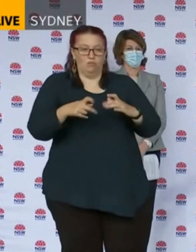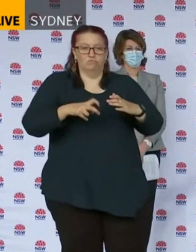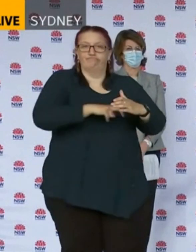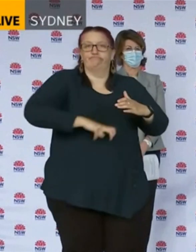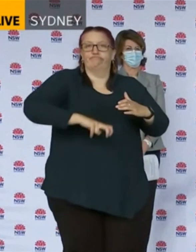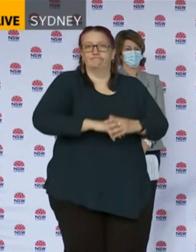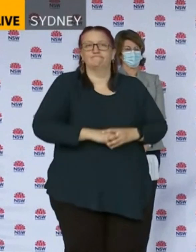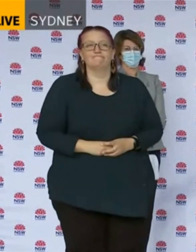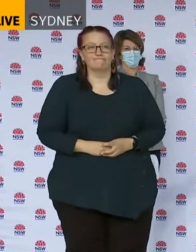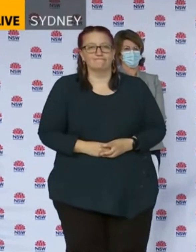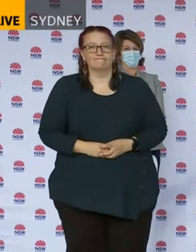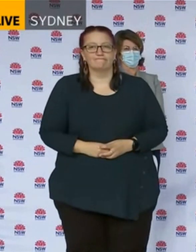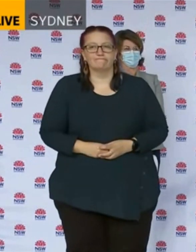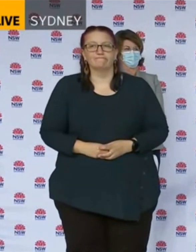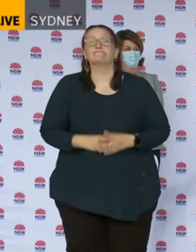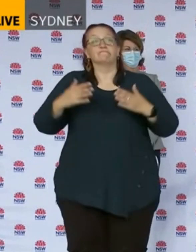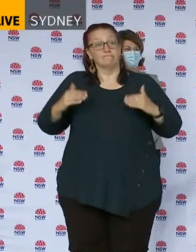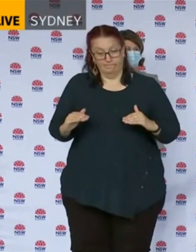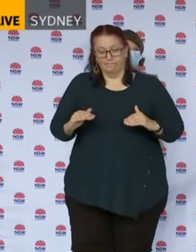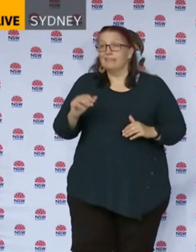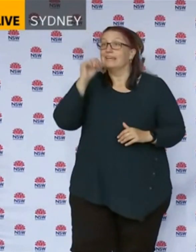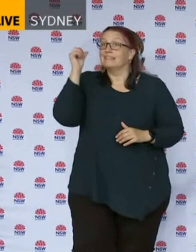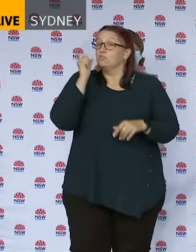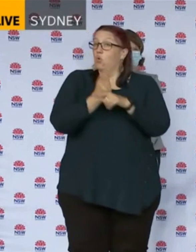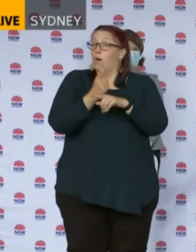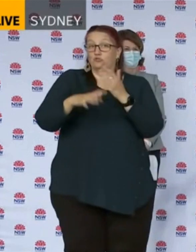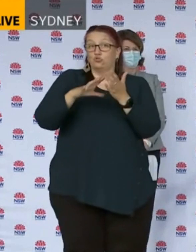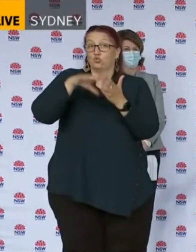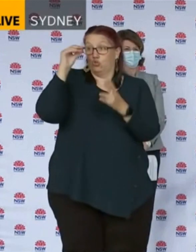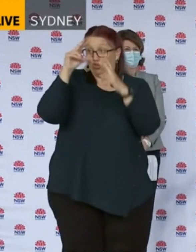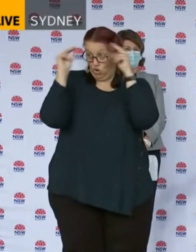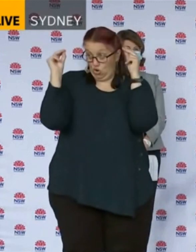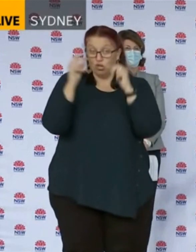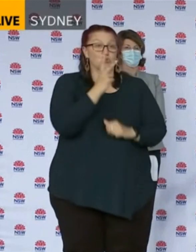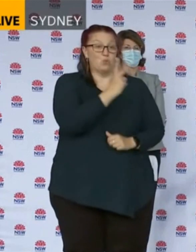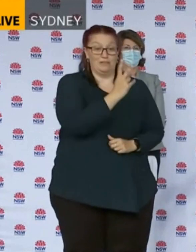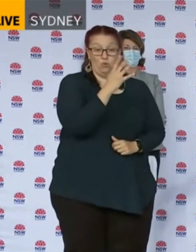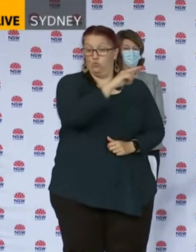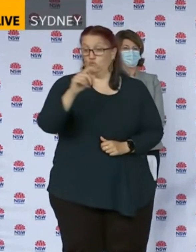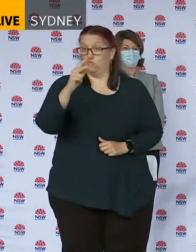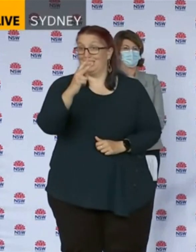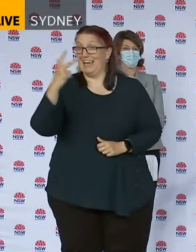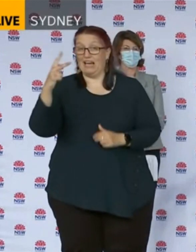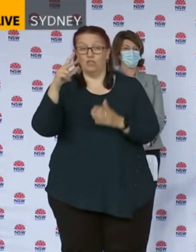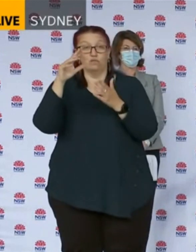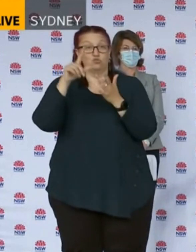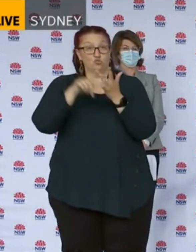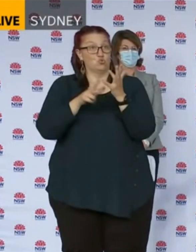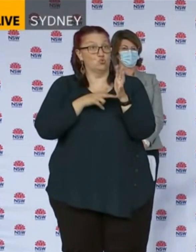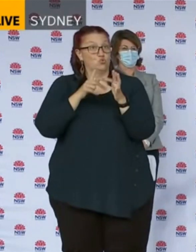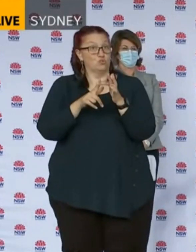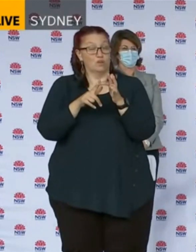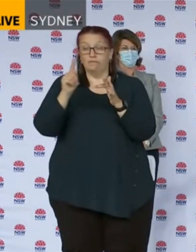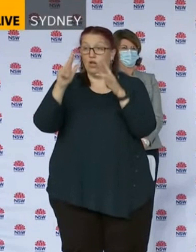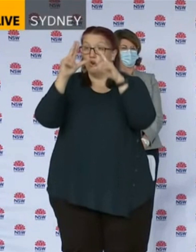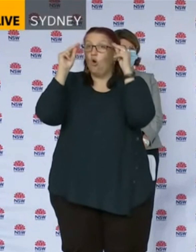Fairfield Hospital and Royal North Shore Hospital whilst infectious from the 24th to the 28th of June. Testing of